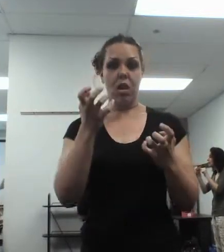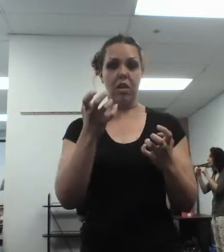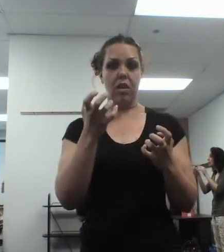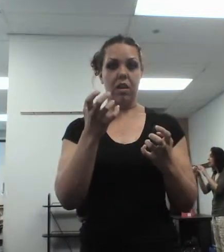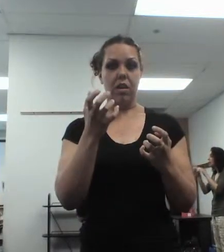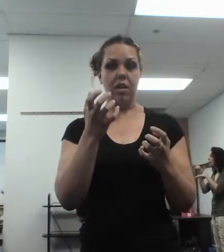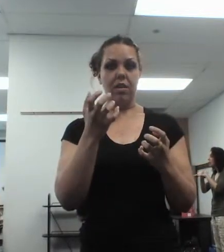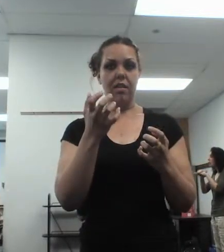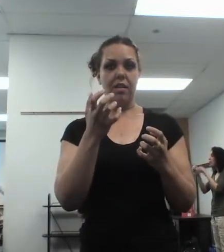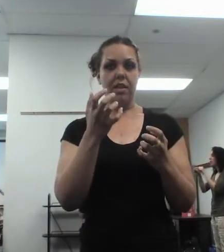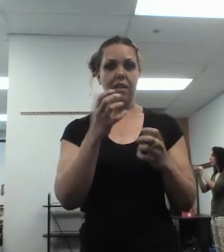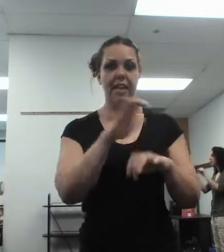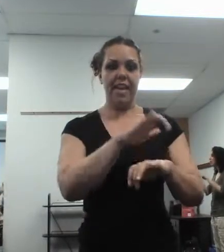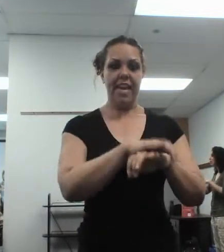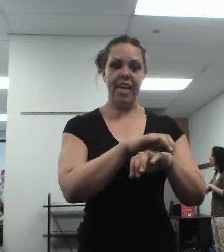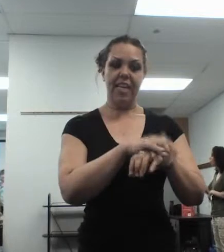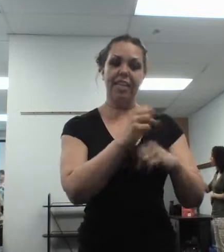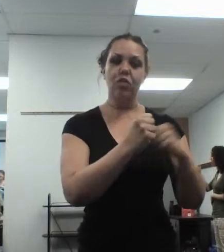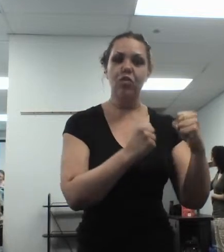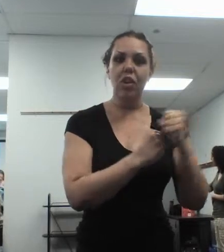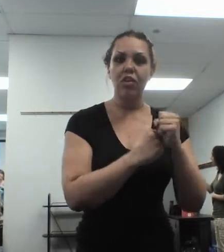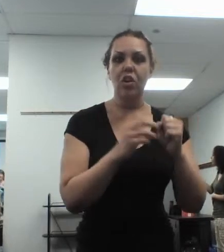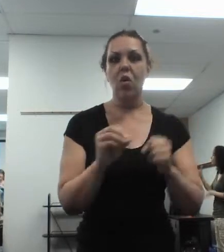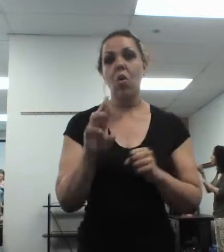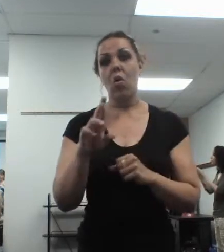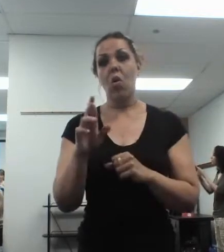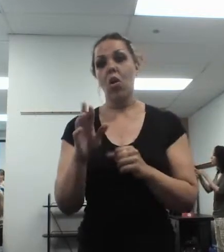following the grammar rules and the structure of that language?